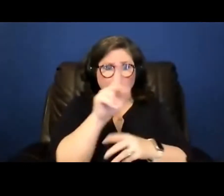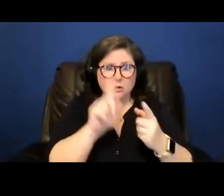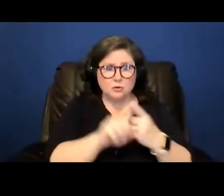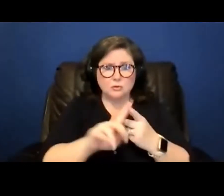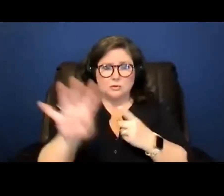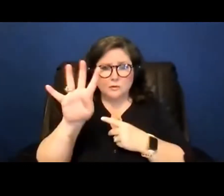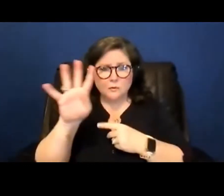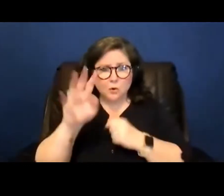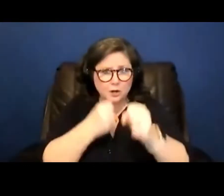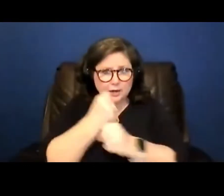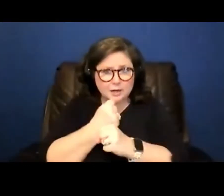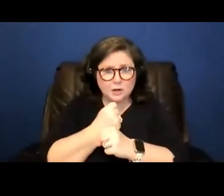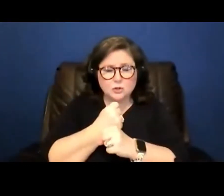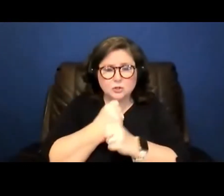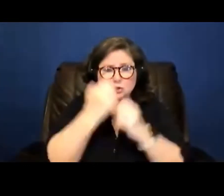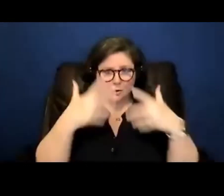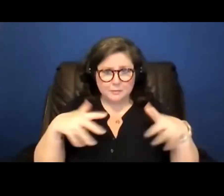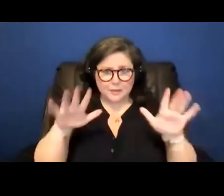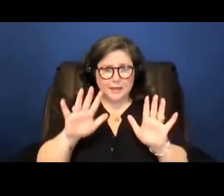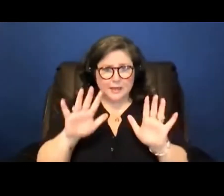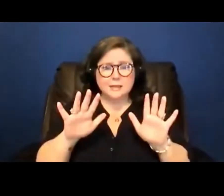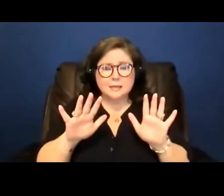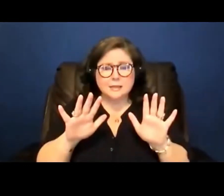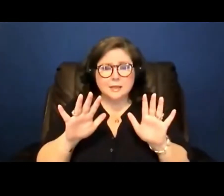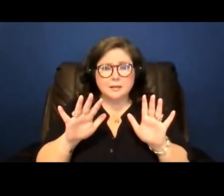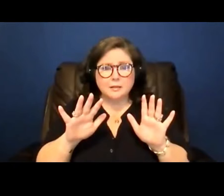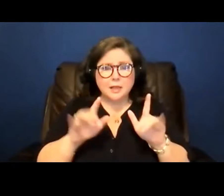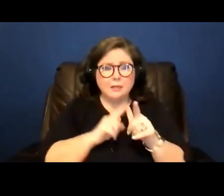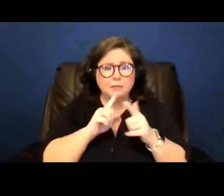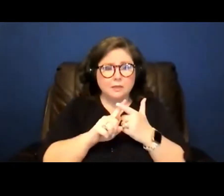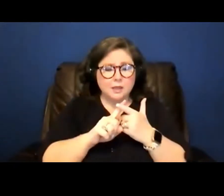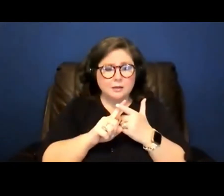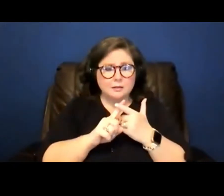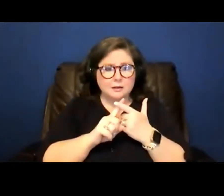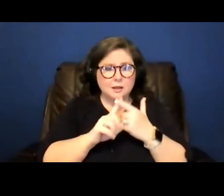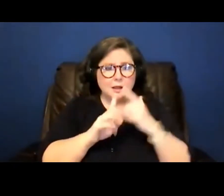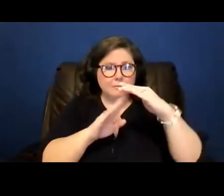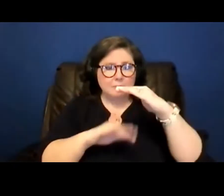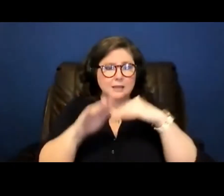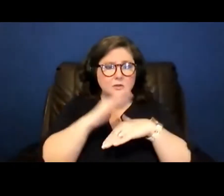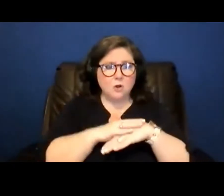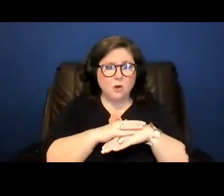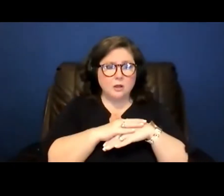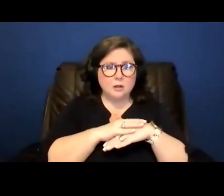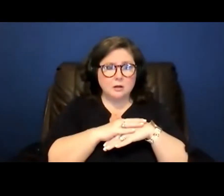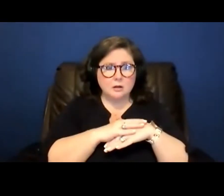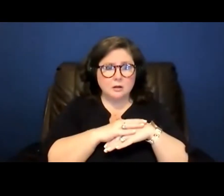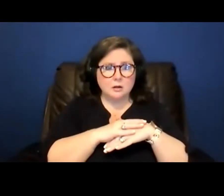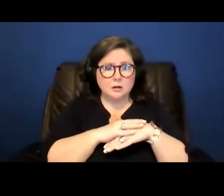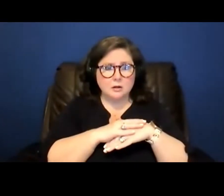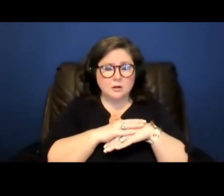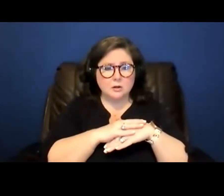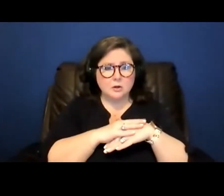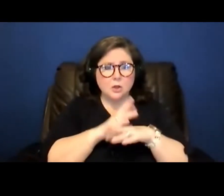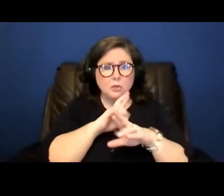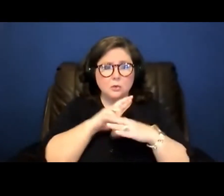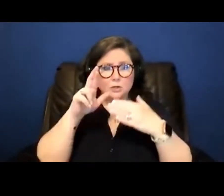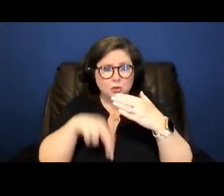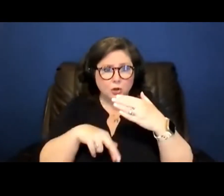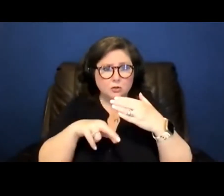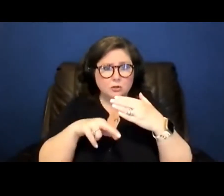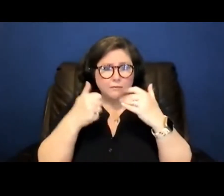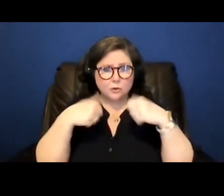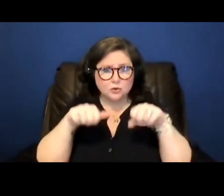to complete. And then based on the result of these trials,